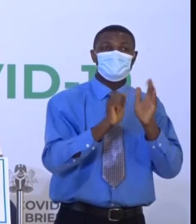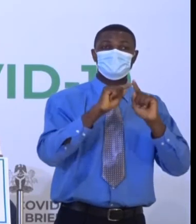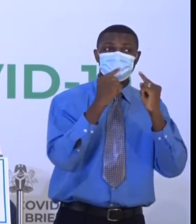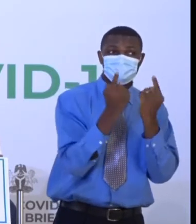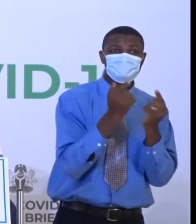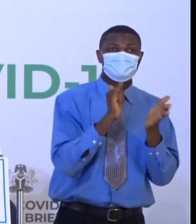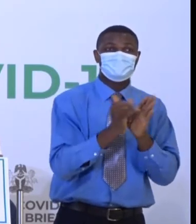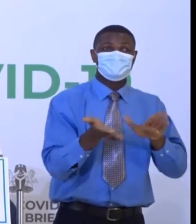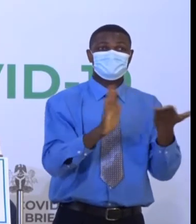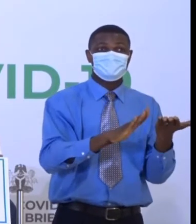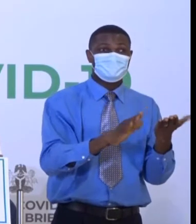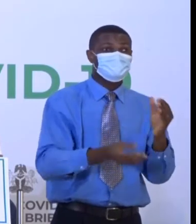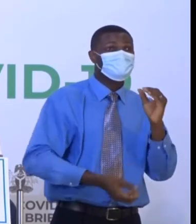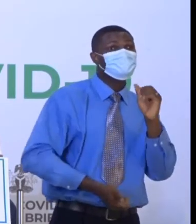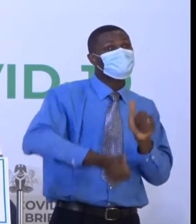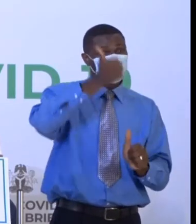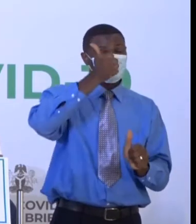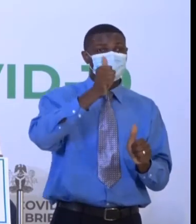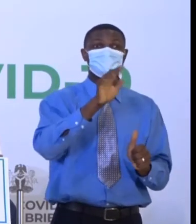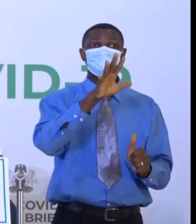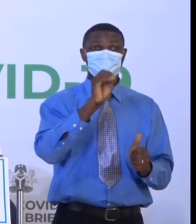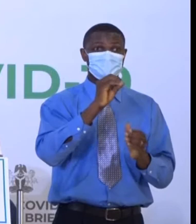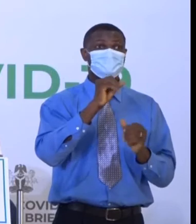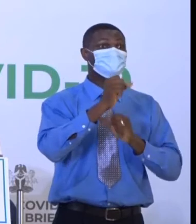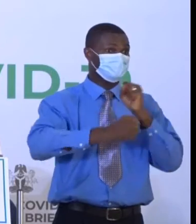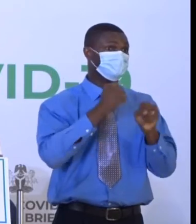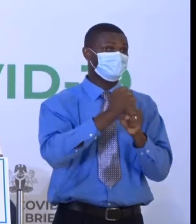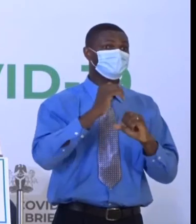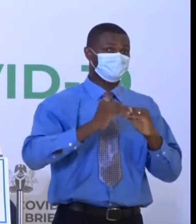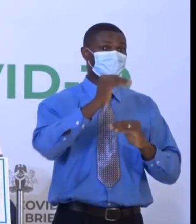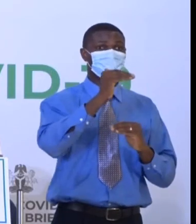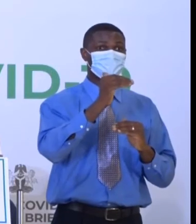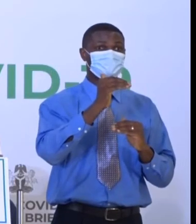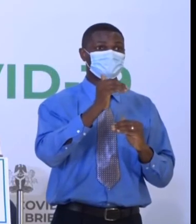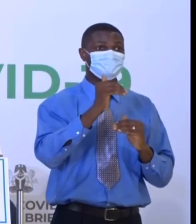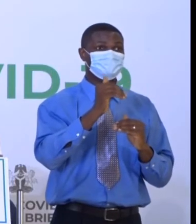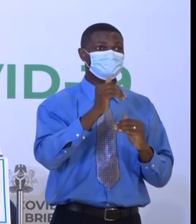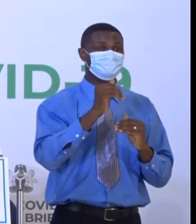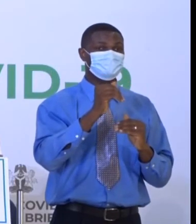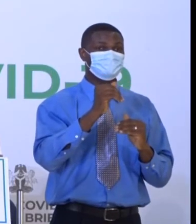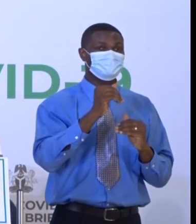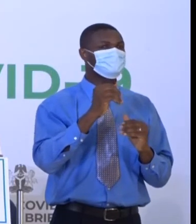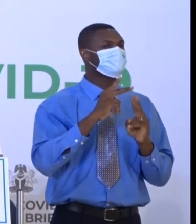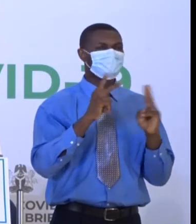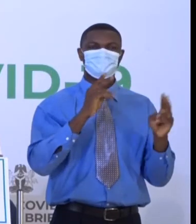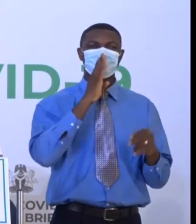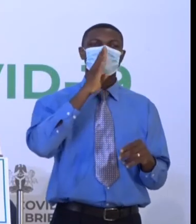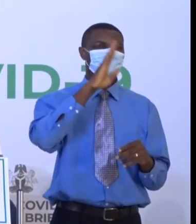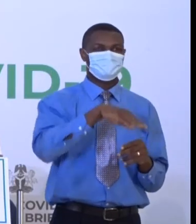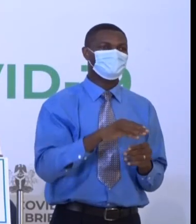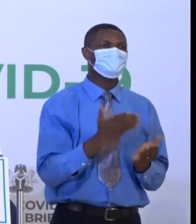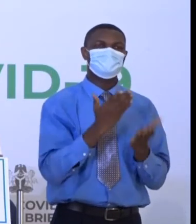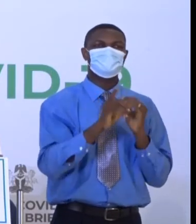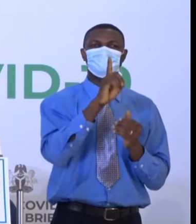above, and unfortunately, at least one person out of 10 of that age group might die.